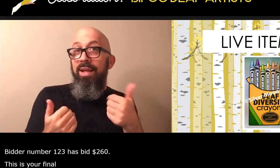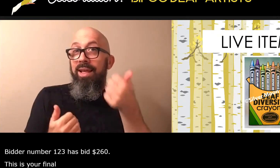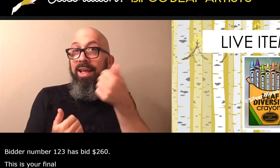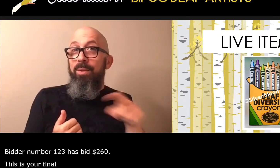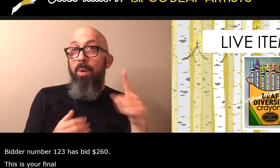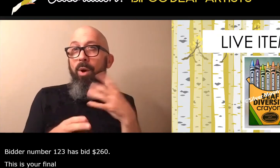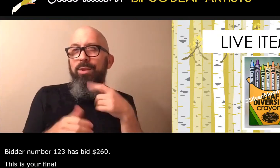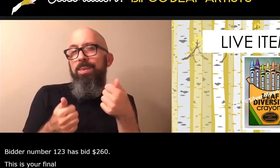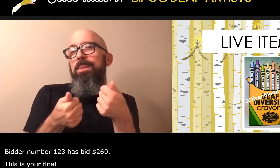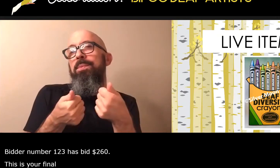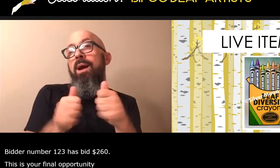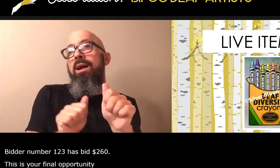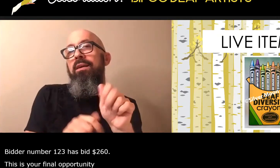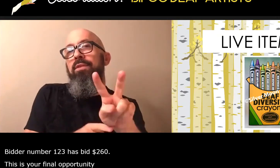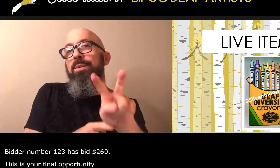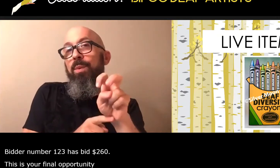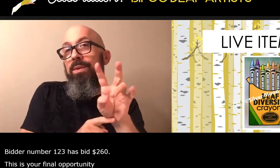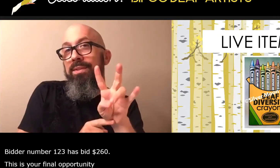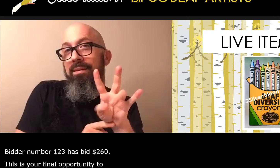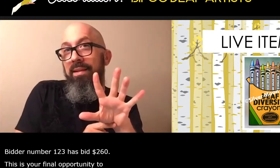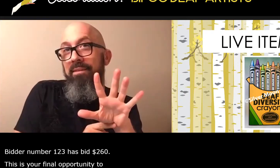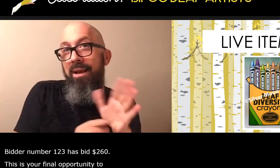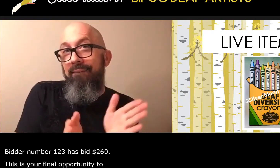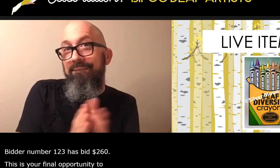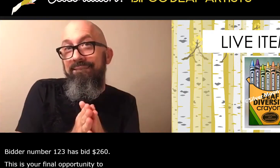to surpass that.